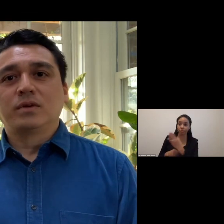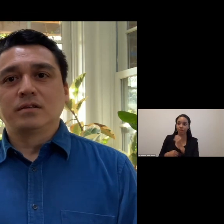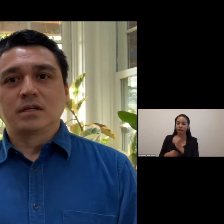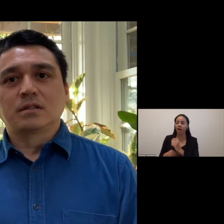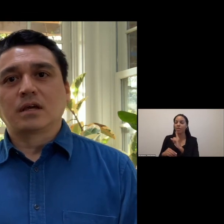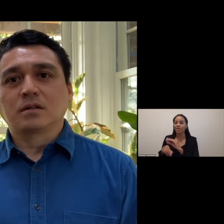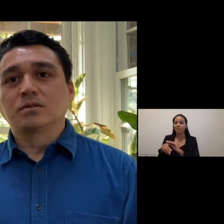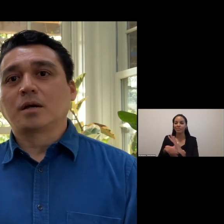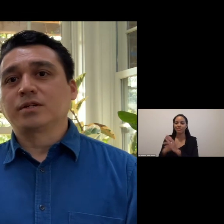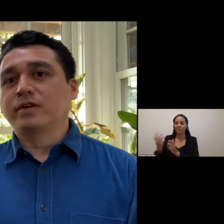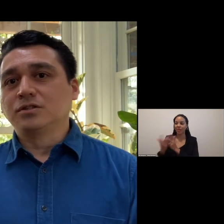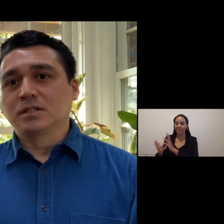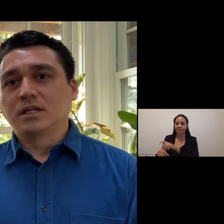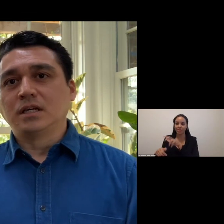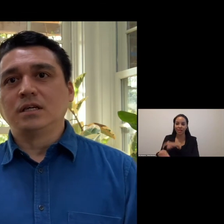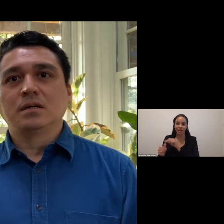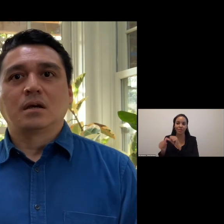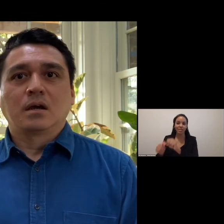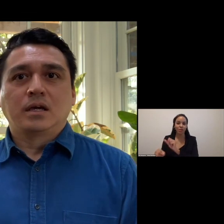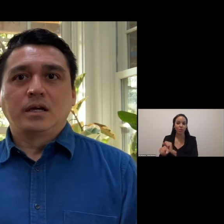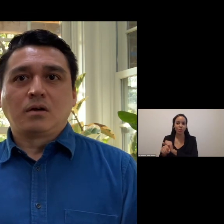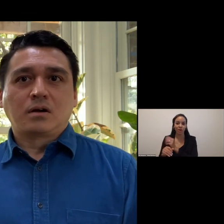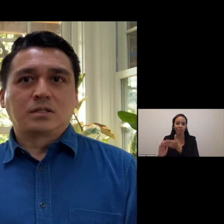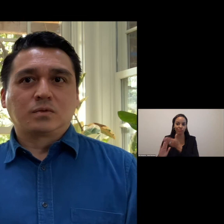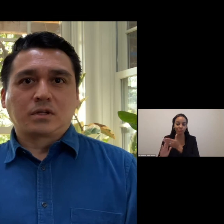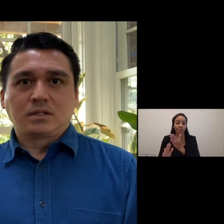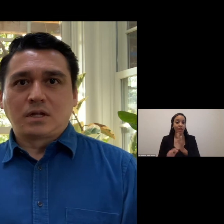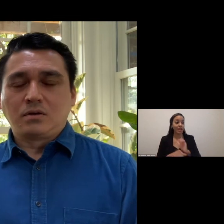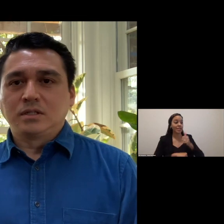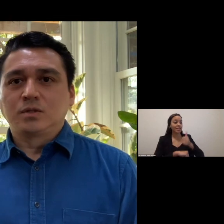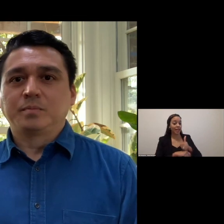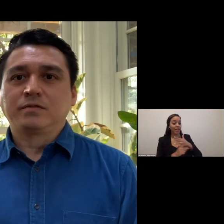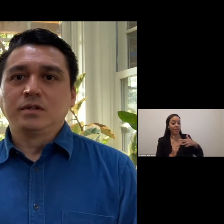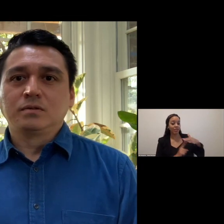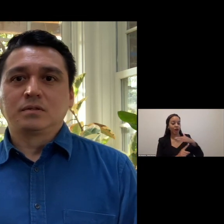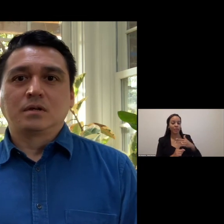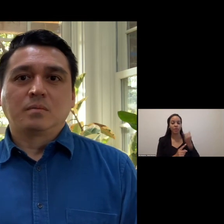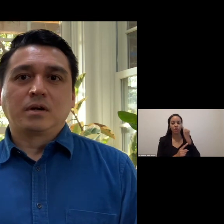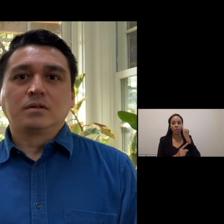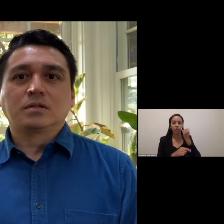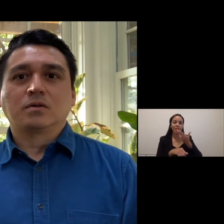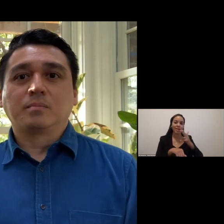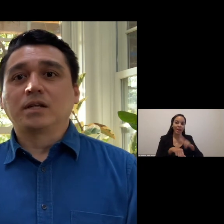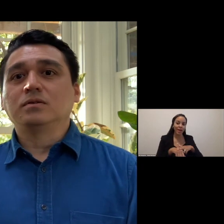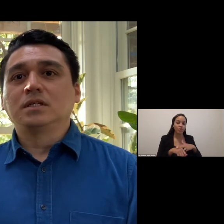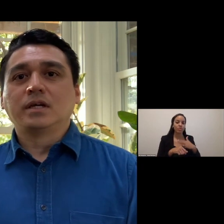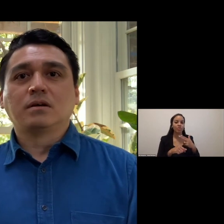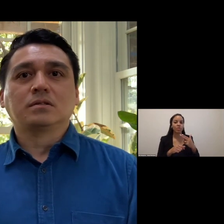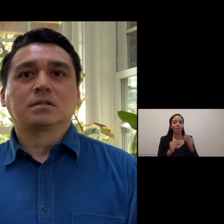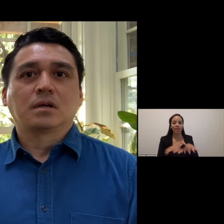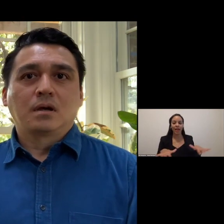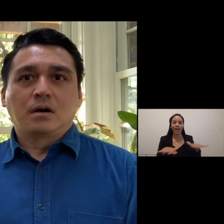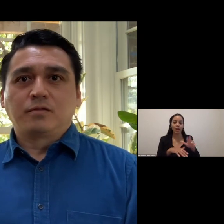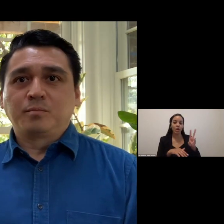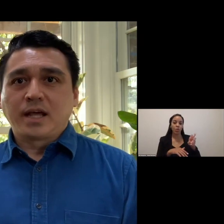I really think that close observation is key. Here, artists will notice not only sweeping views, but also the minute